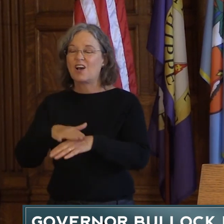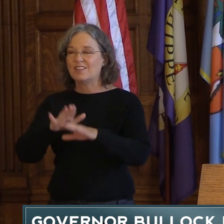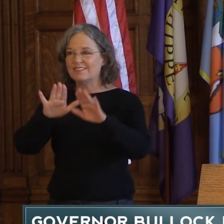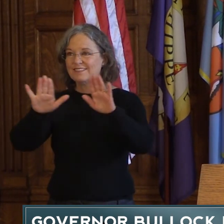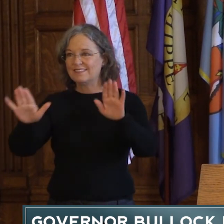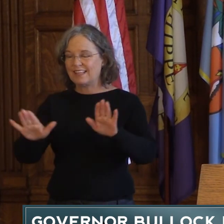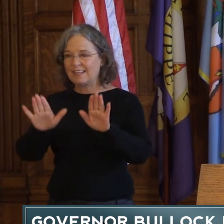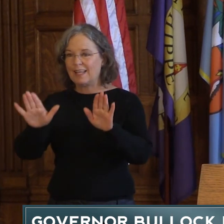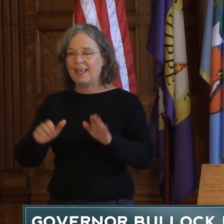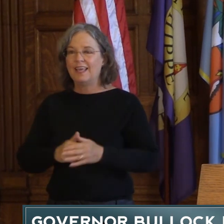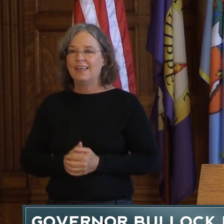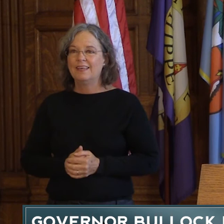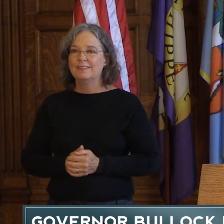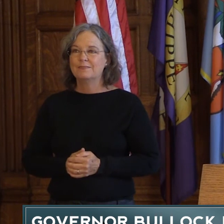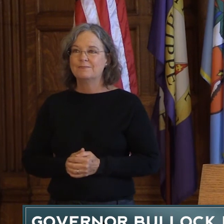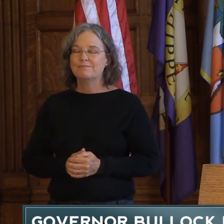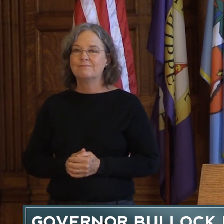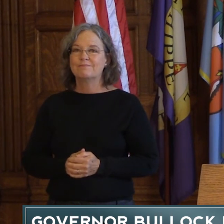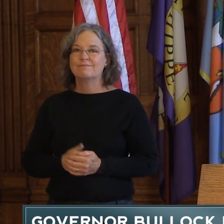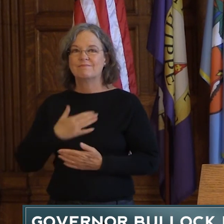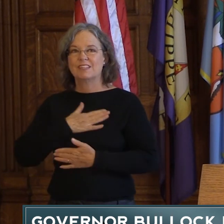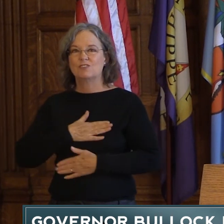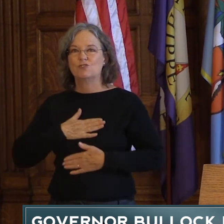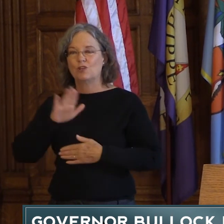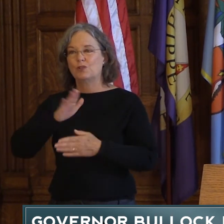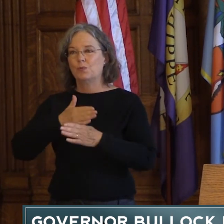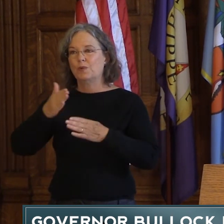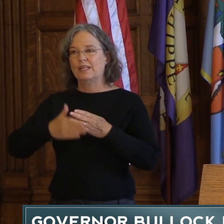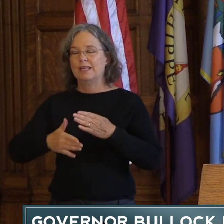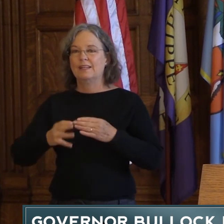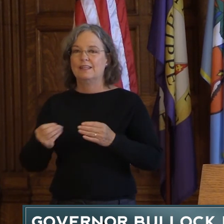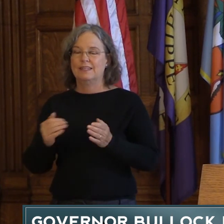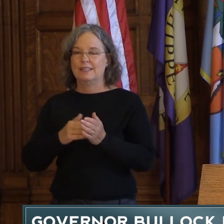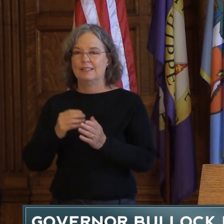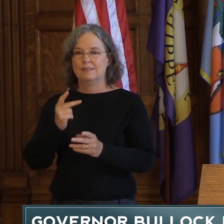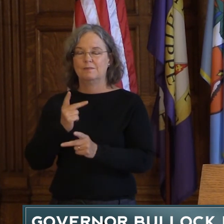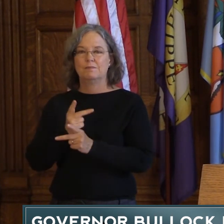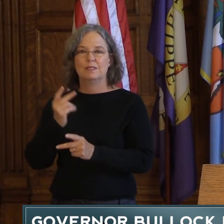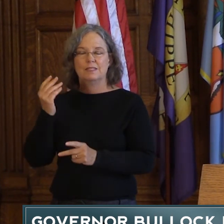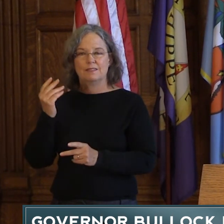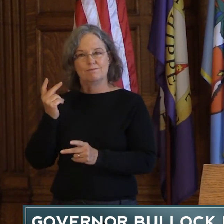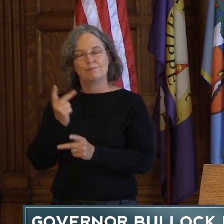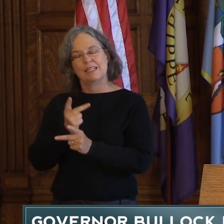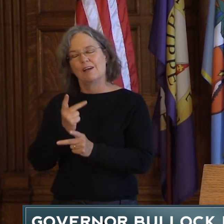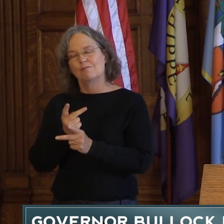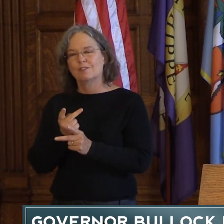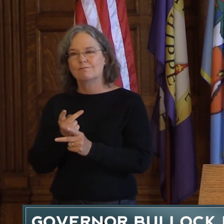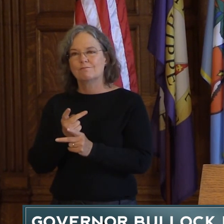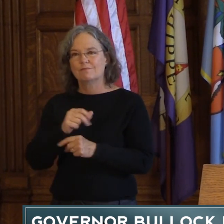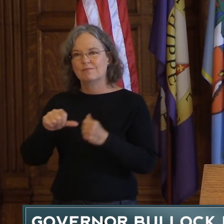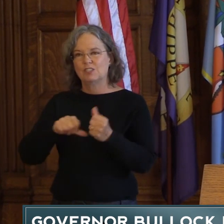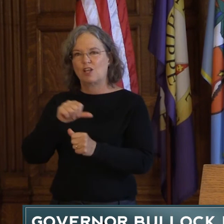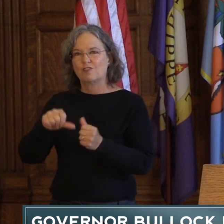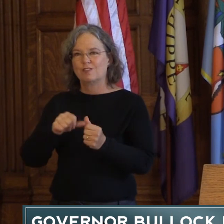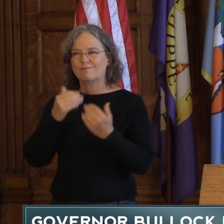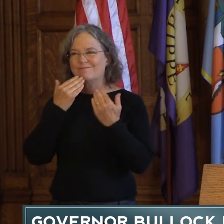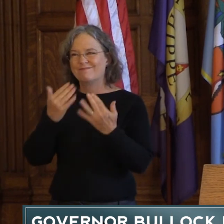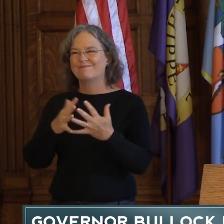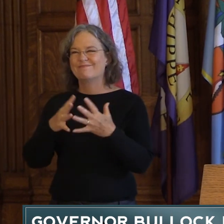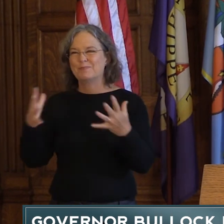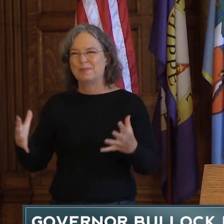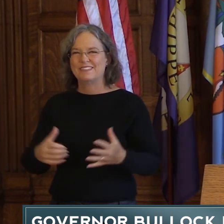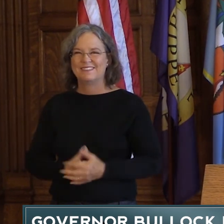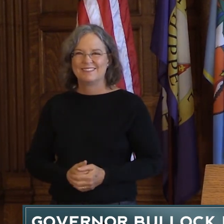Sunday, and enjoy the weekend, but please, again, be cognizant of taking care of one another. Thanks so much.